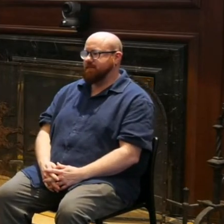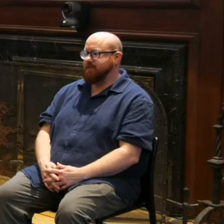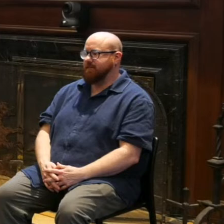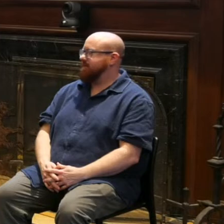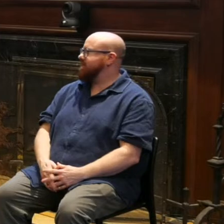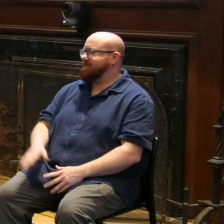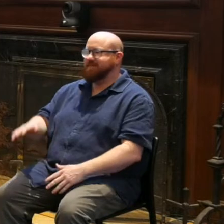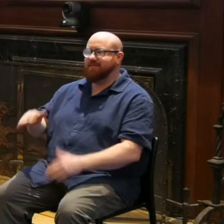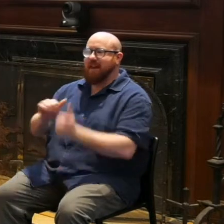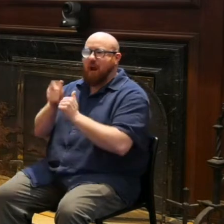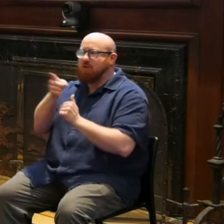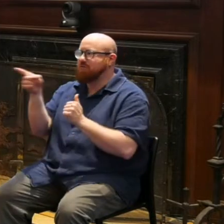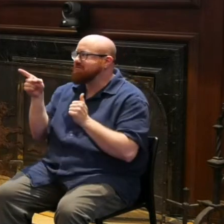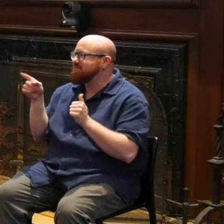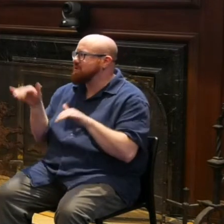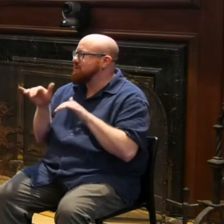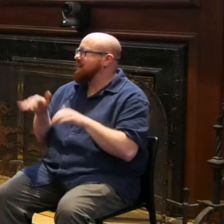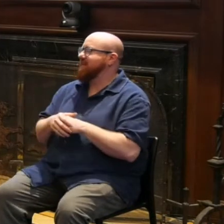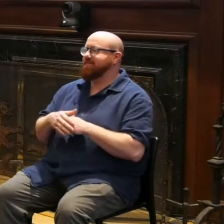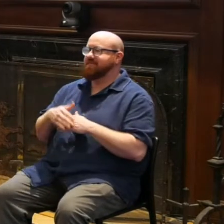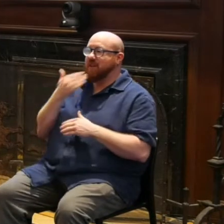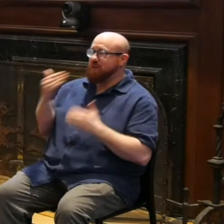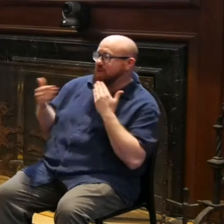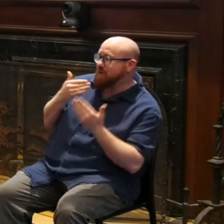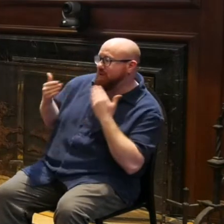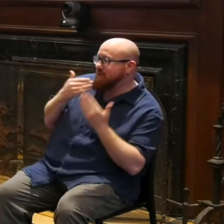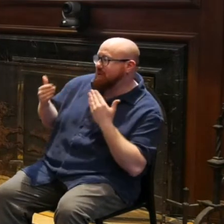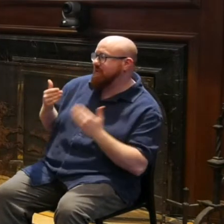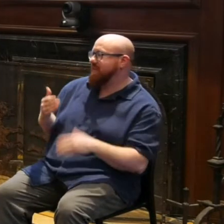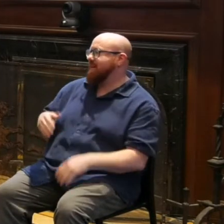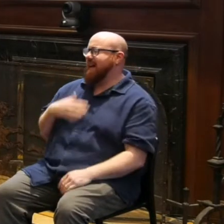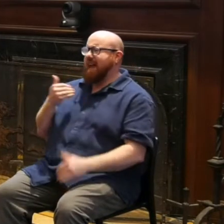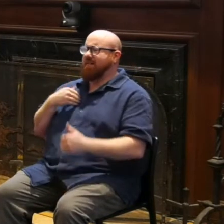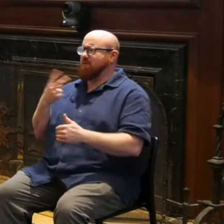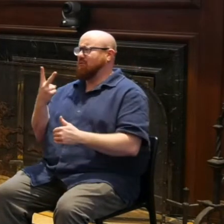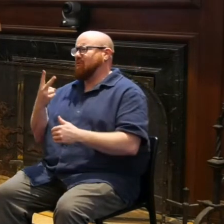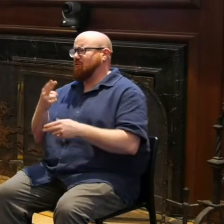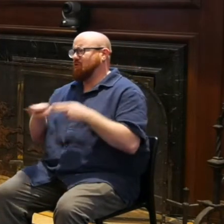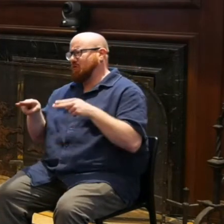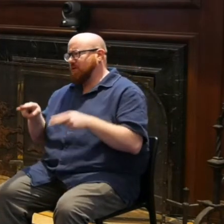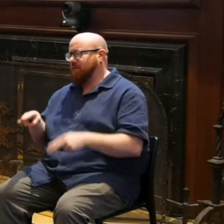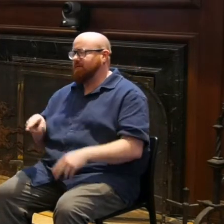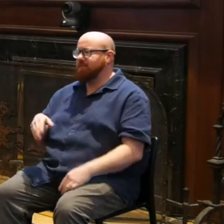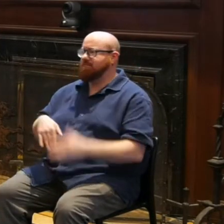How's everybody doing? So I'm trying to give you 2 short ones, 3 minutes.